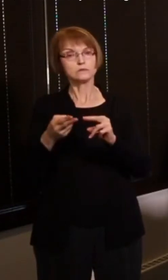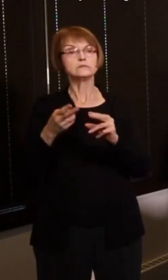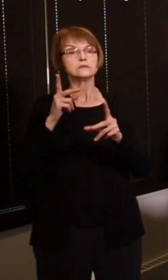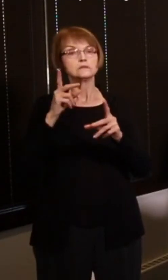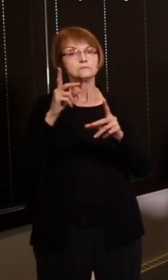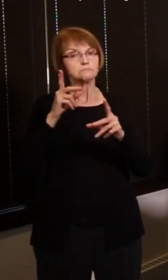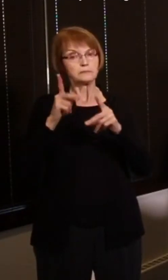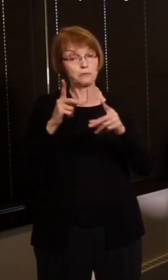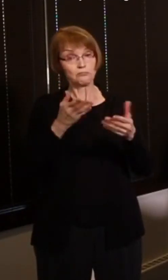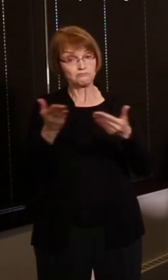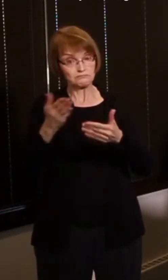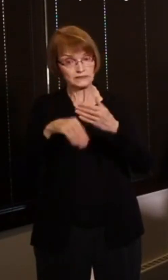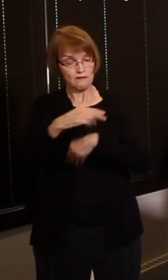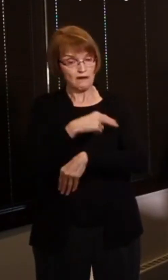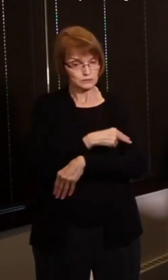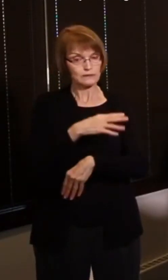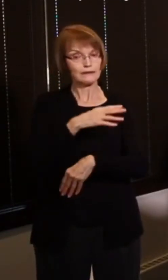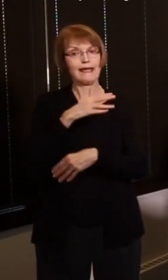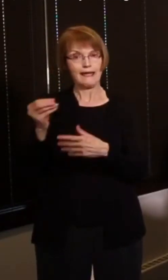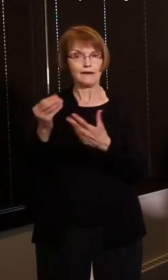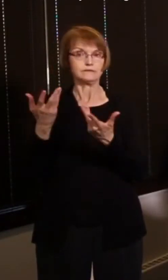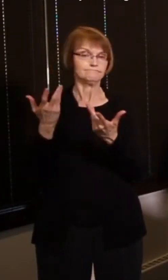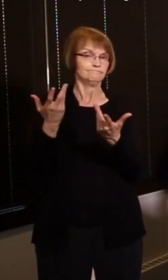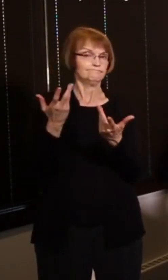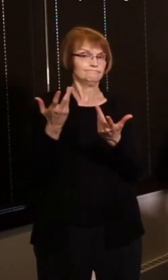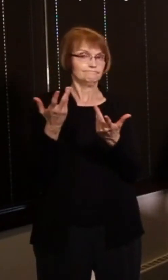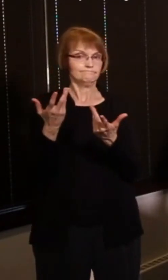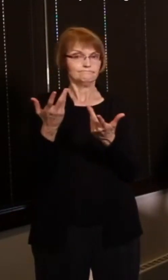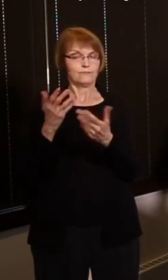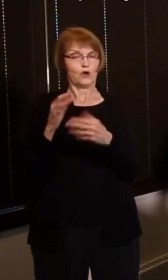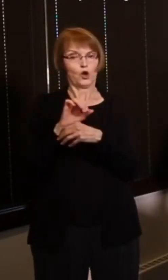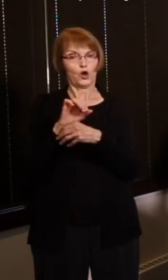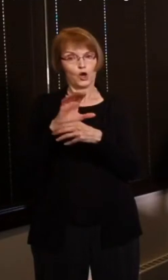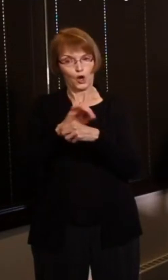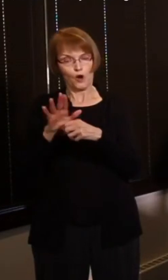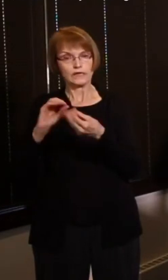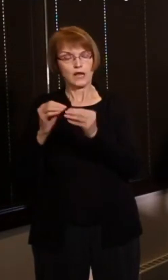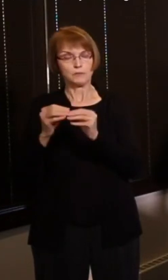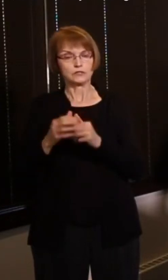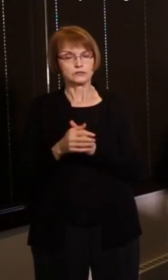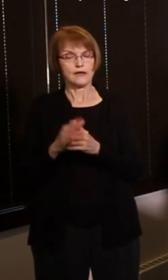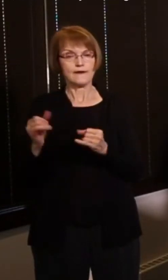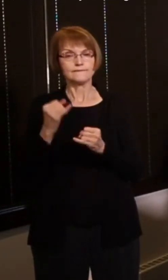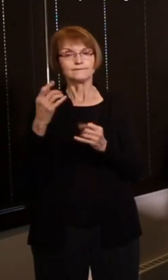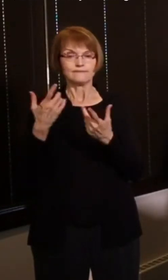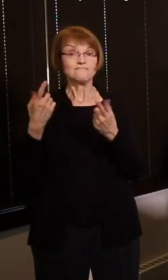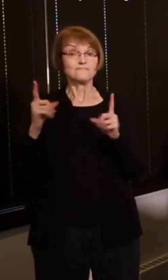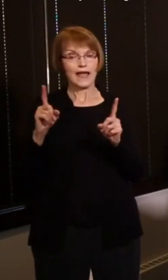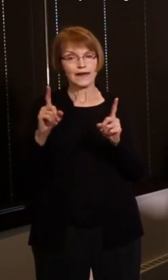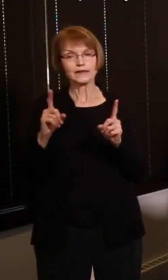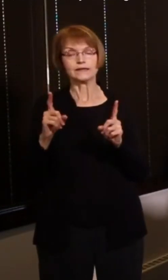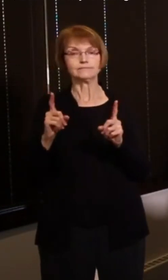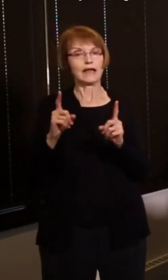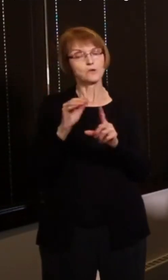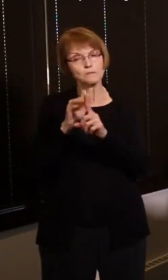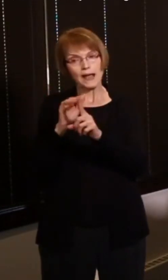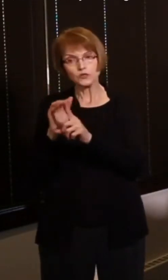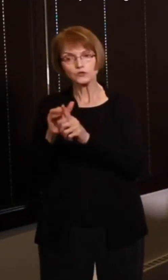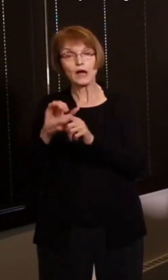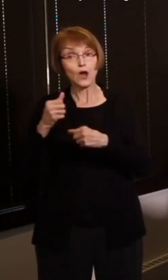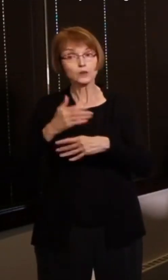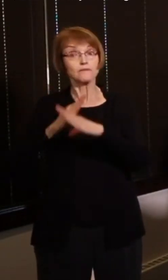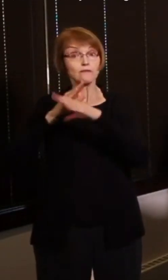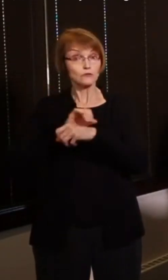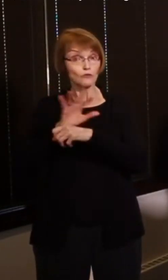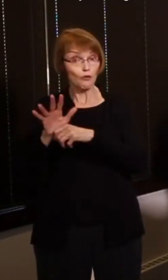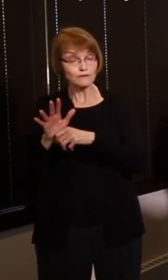and get us back on the right track. So finally, we'll close today's briefing with a few reminders about prevention. And so while the